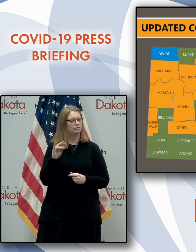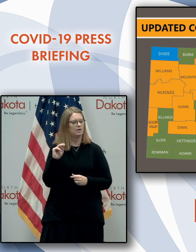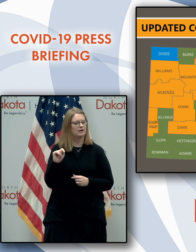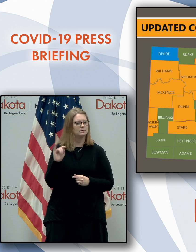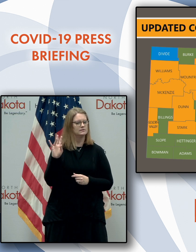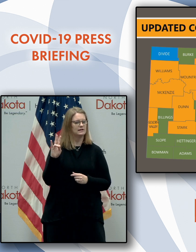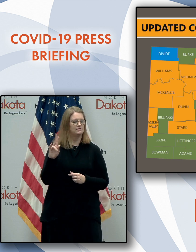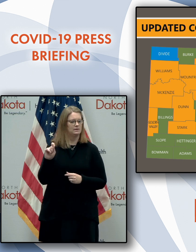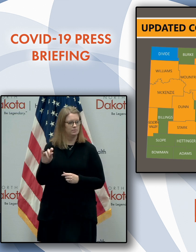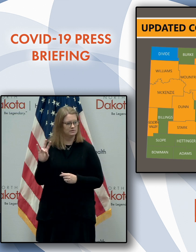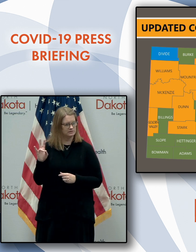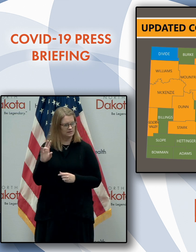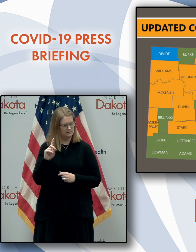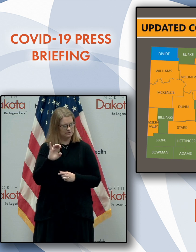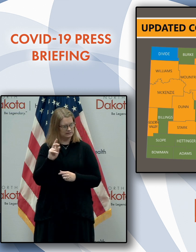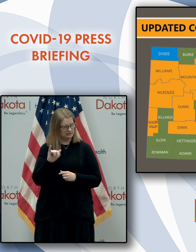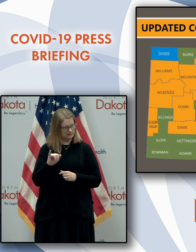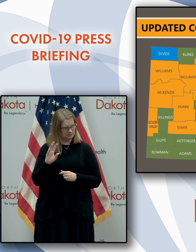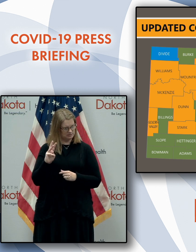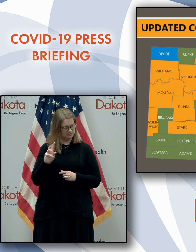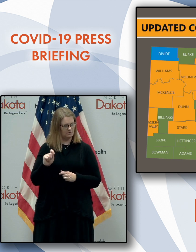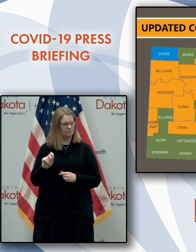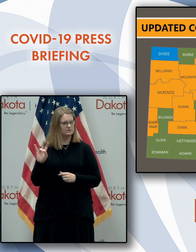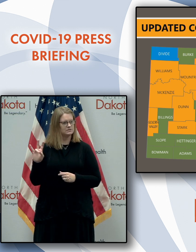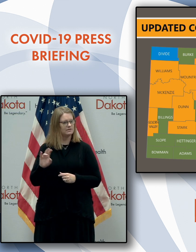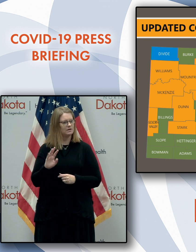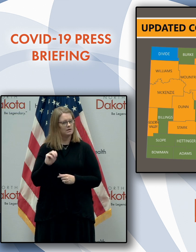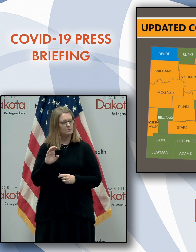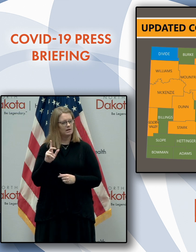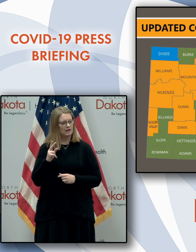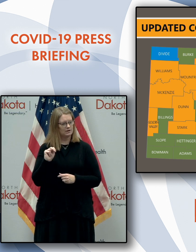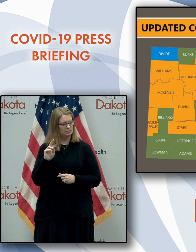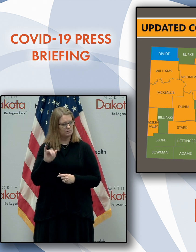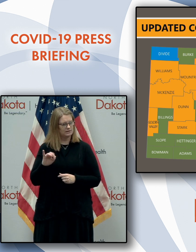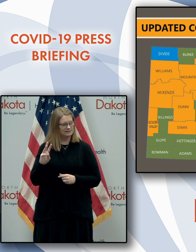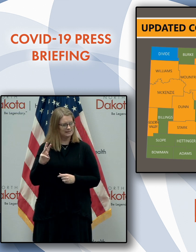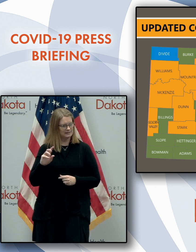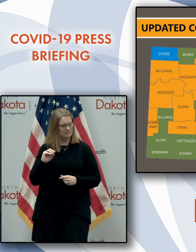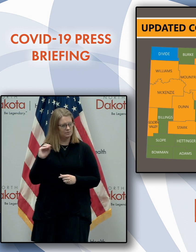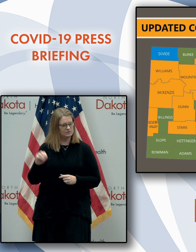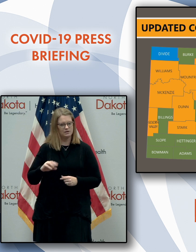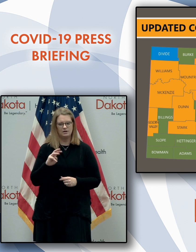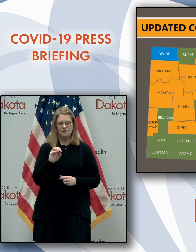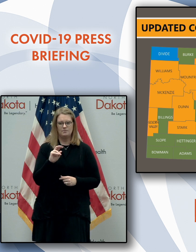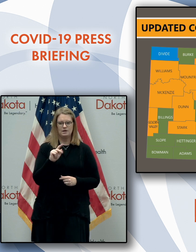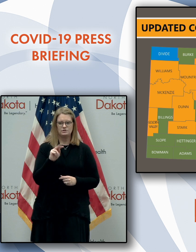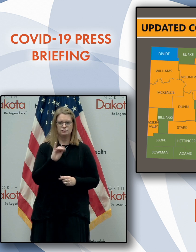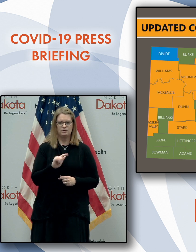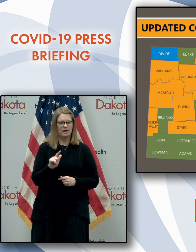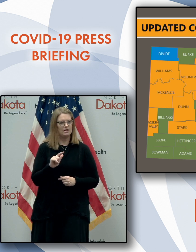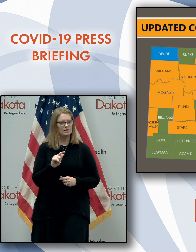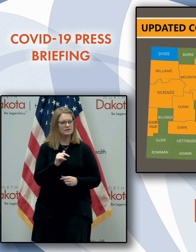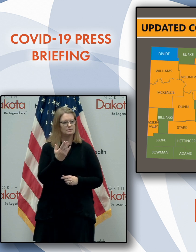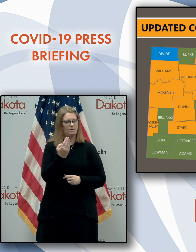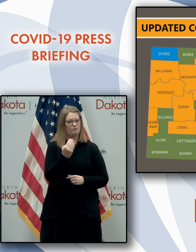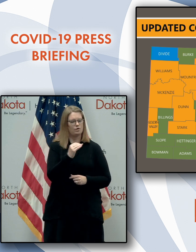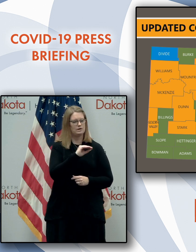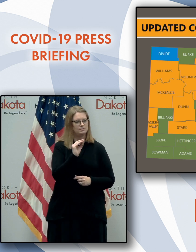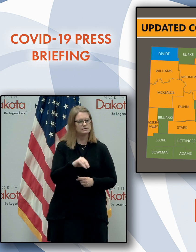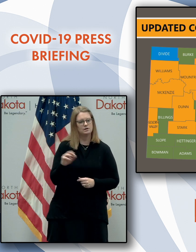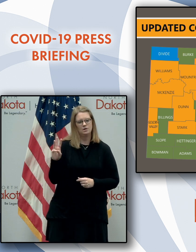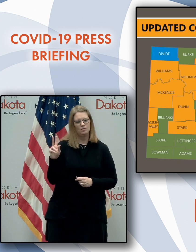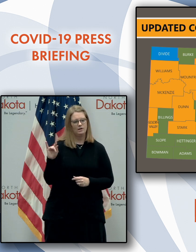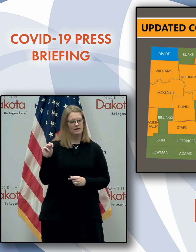Grant, 17.7, Dickey, 16.7, McHenry, 16%, Montreal, just under